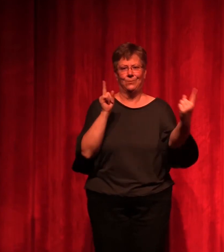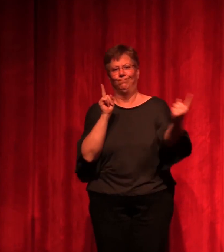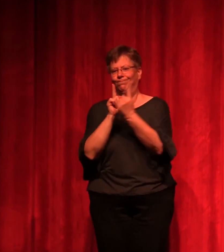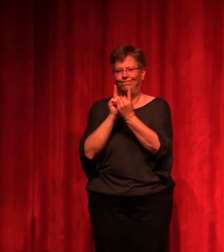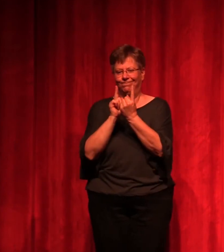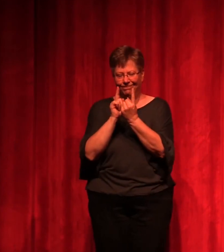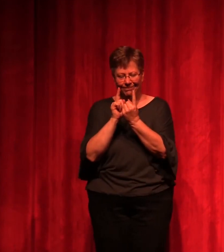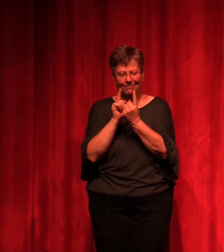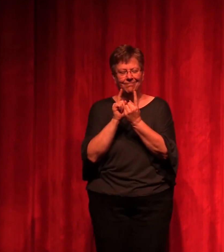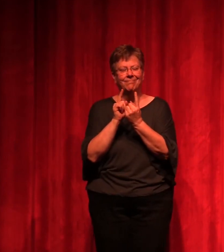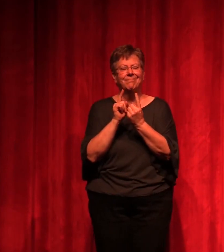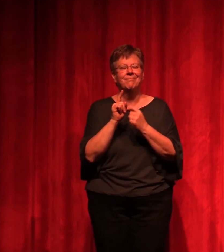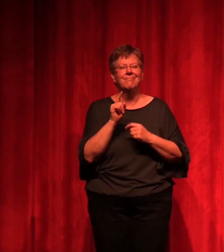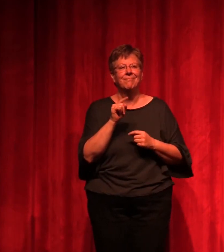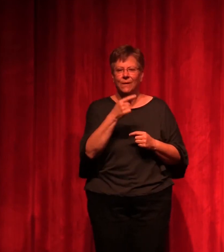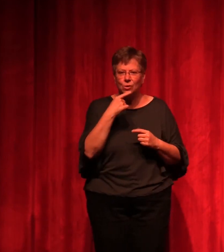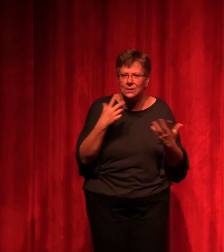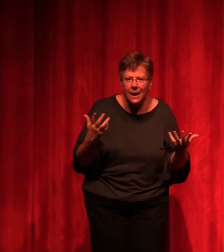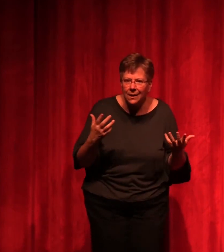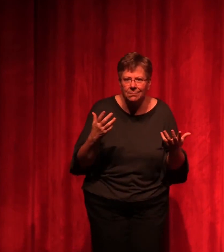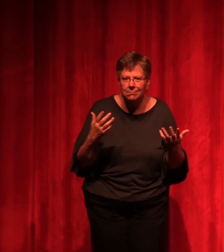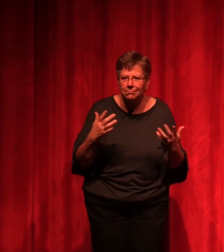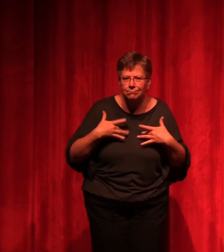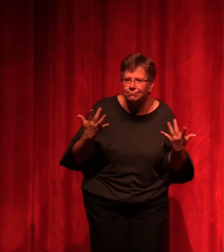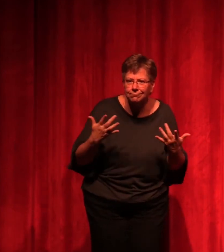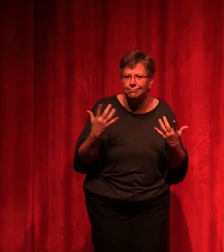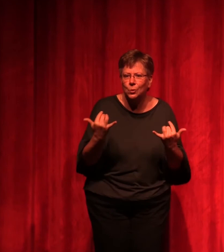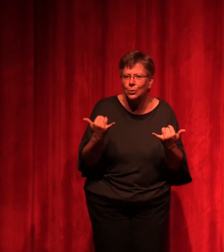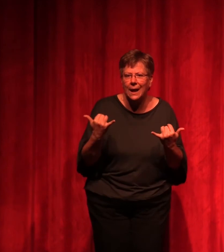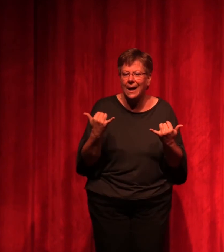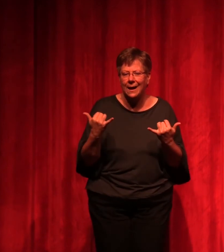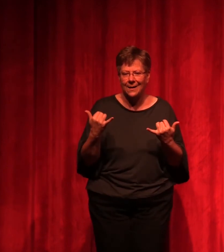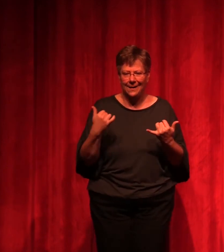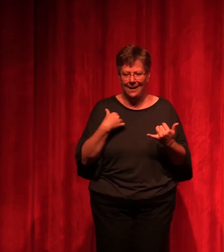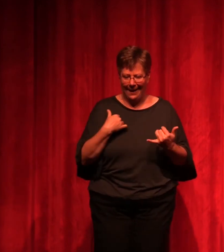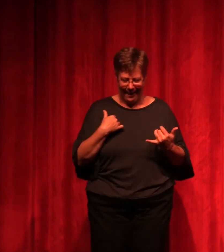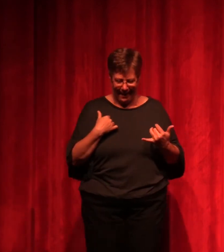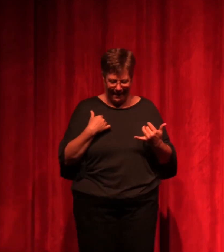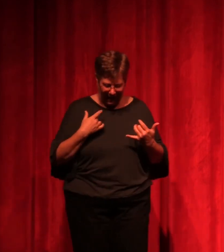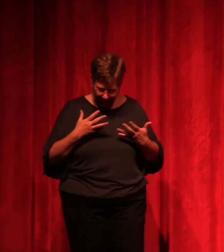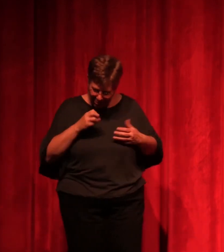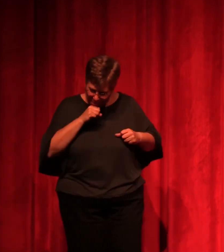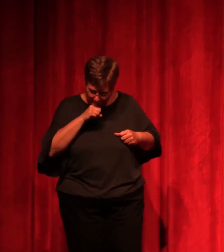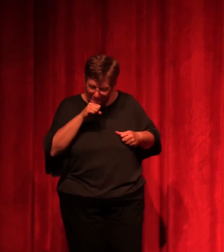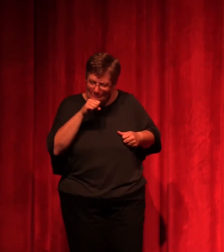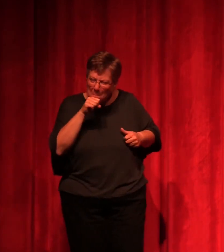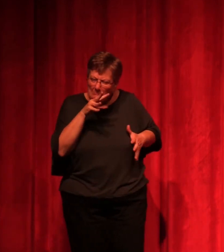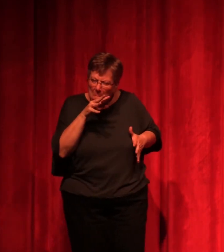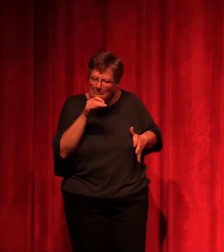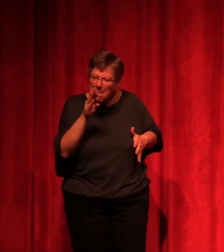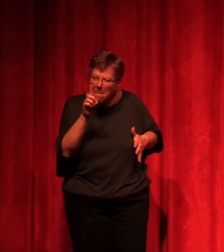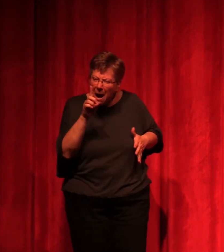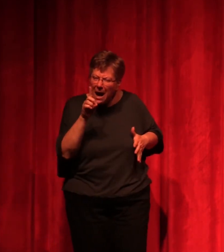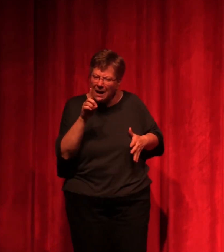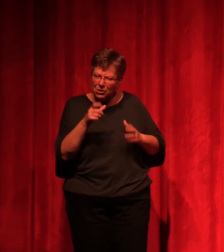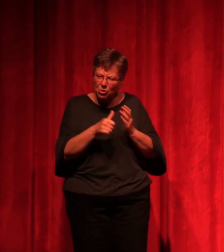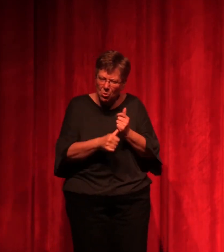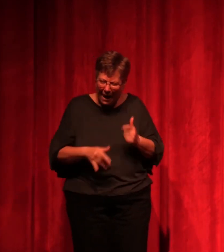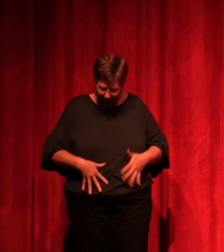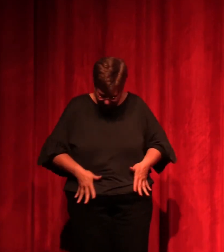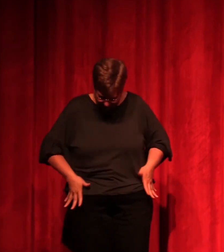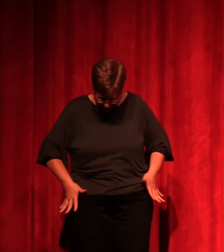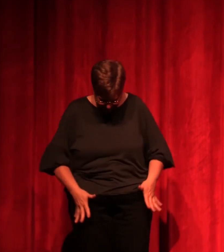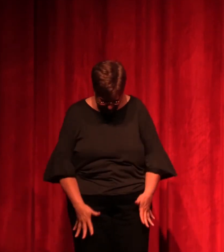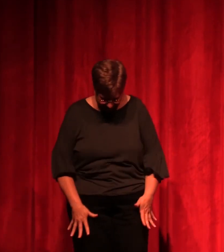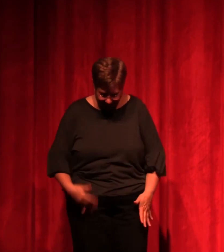see me, and she says, "How did it go?" And I'm just standing there, just mud and goat crap, and